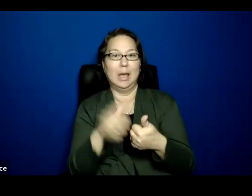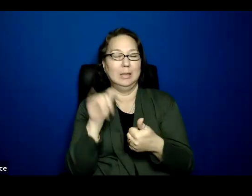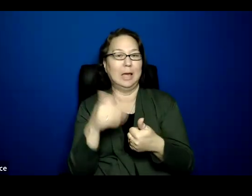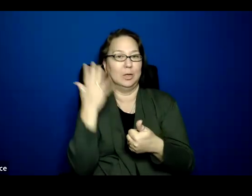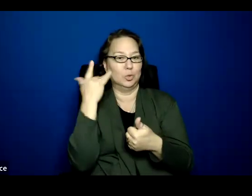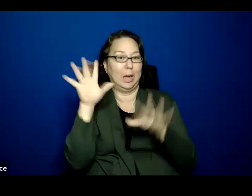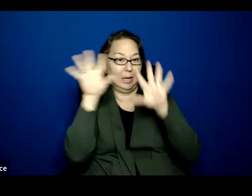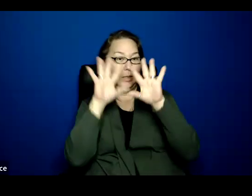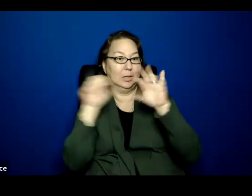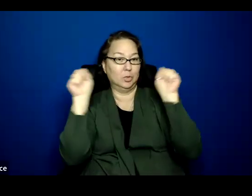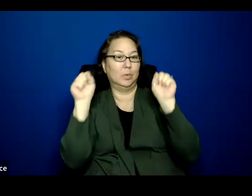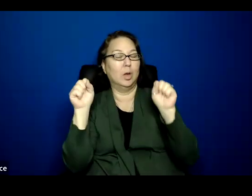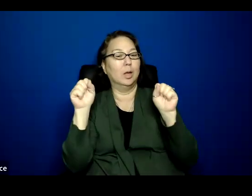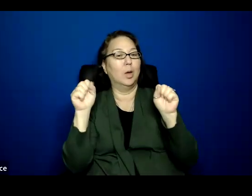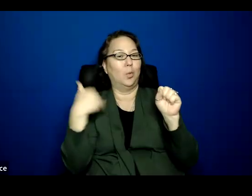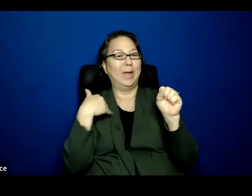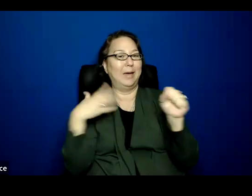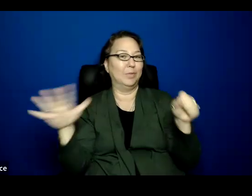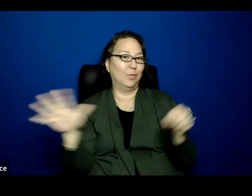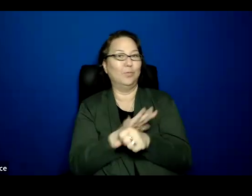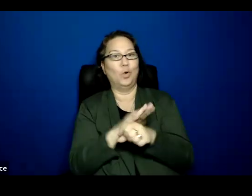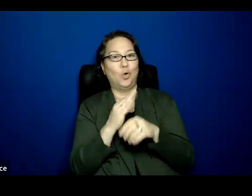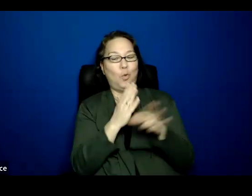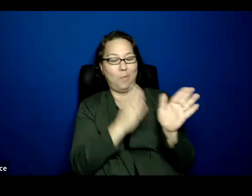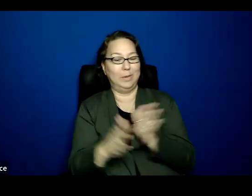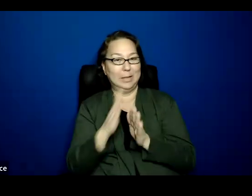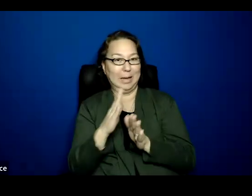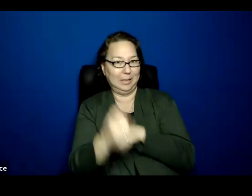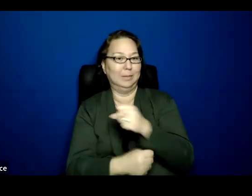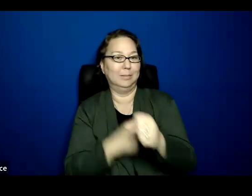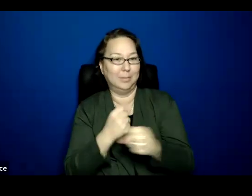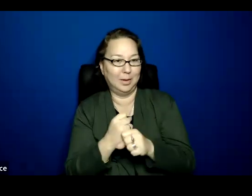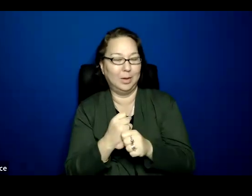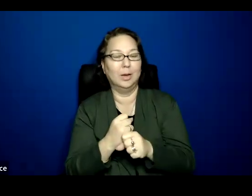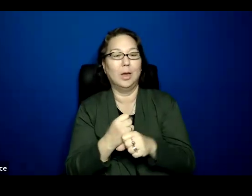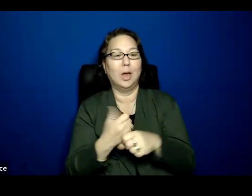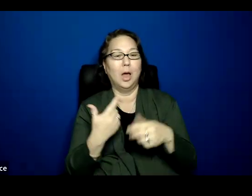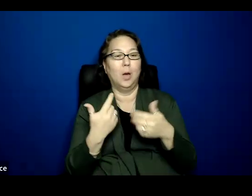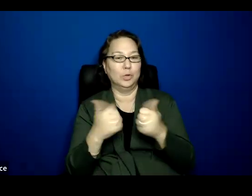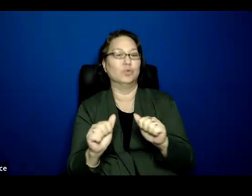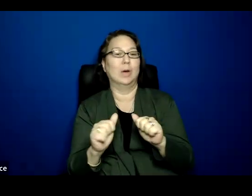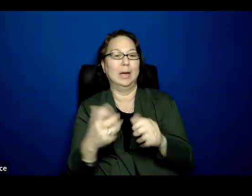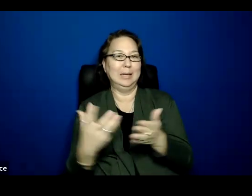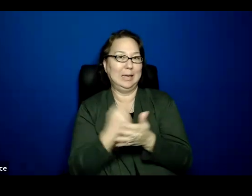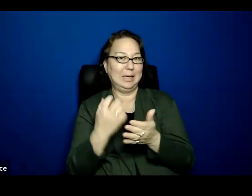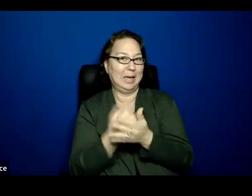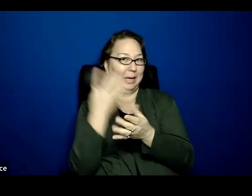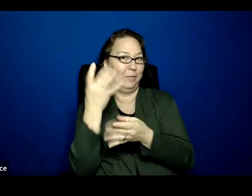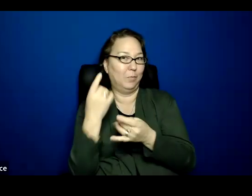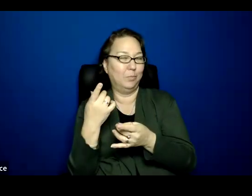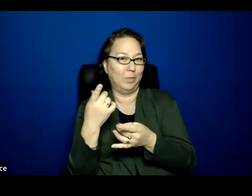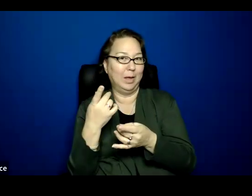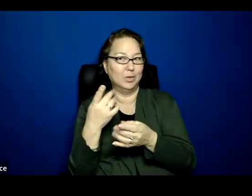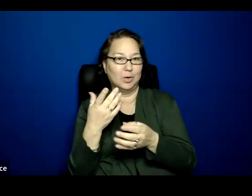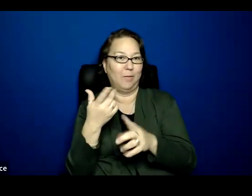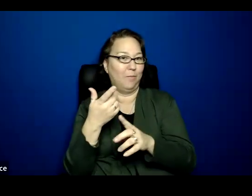planning year, why we've had working groups, why you've tried to get input from across the board. So your comments in particular about the challenges